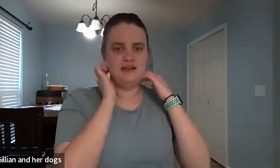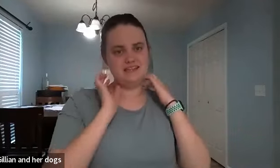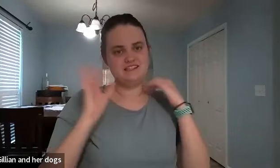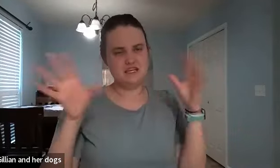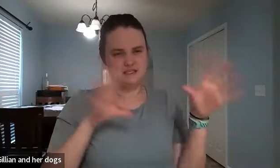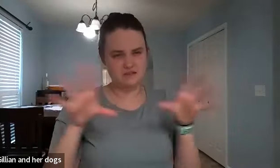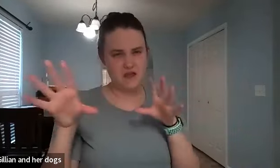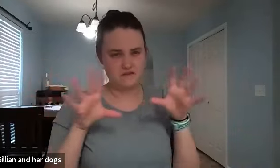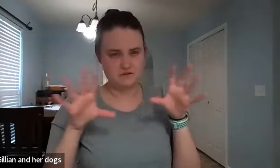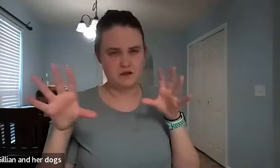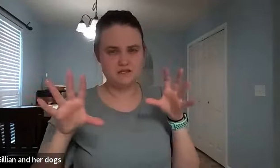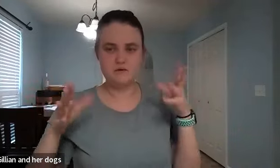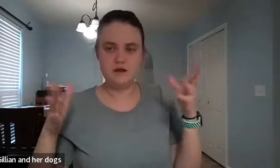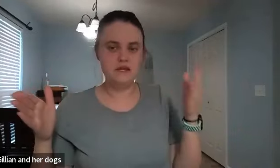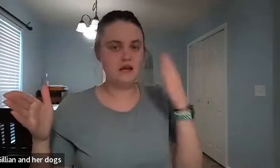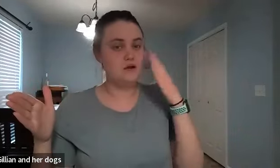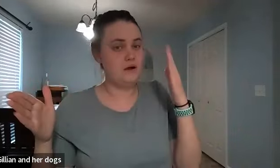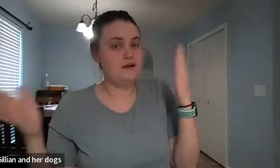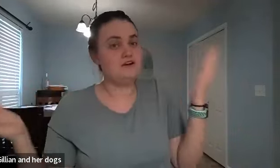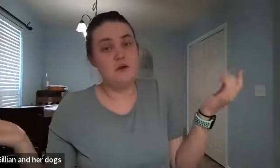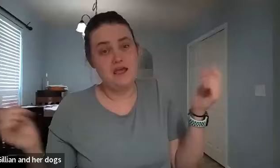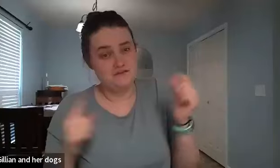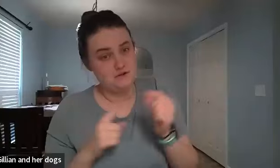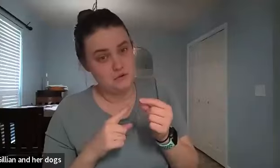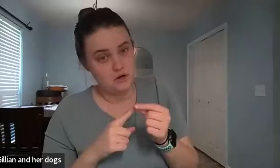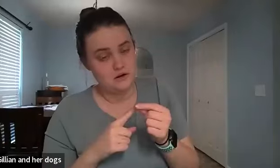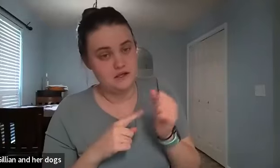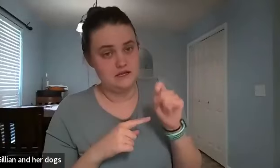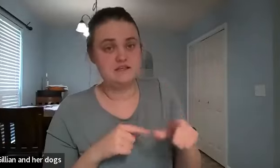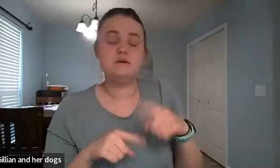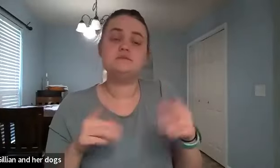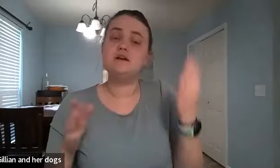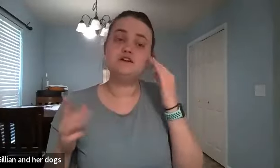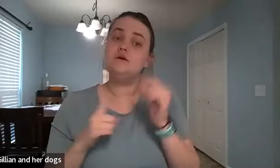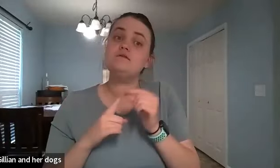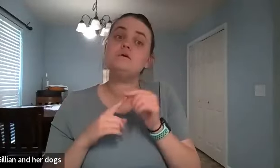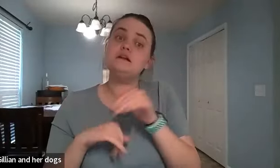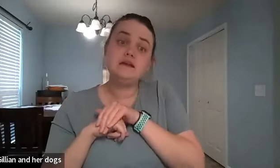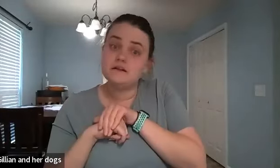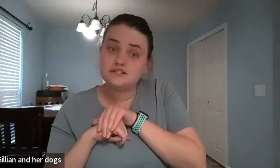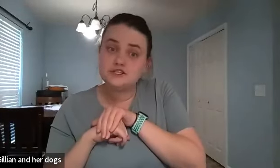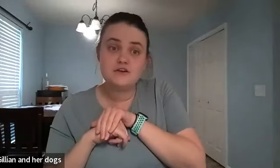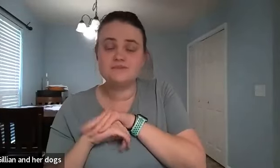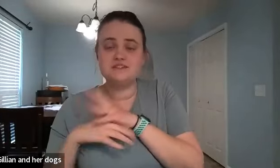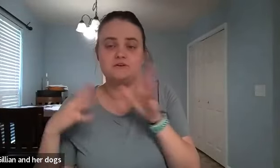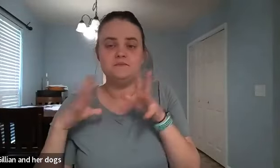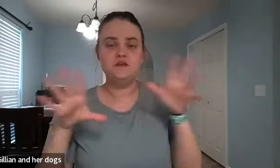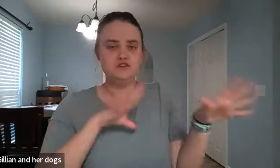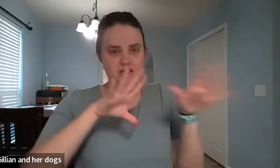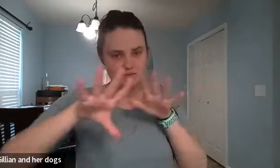it's things like that. And that's why it's like, well, I may not know, I'm not going to know every word in ASL because I'm not going to know every word in English, so that's why I